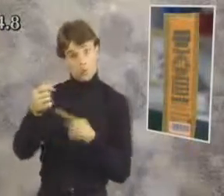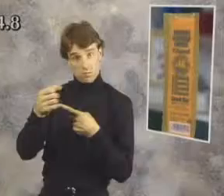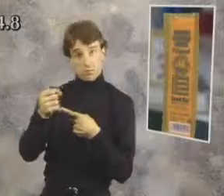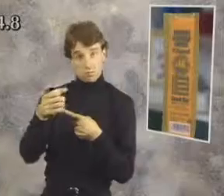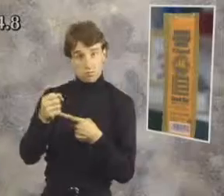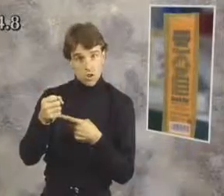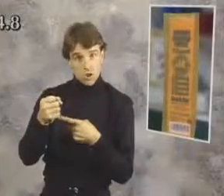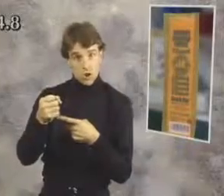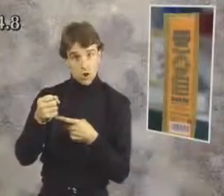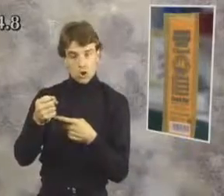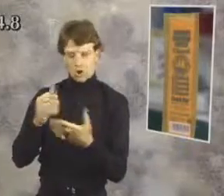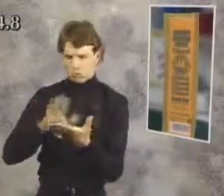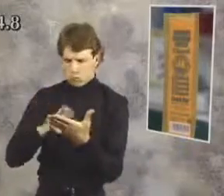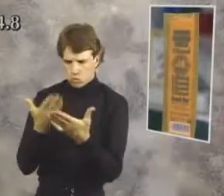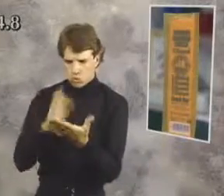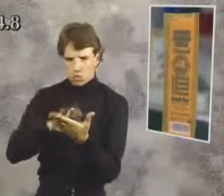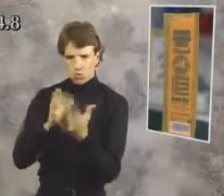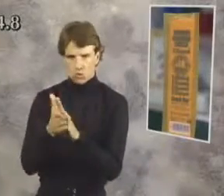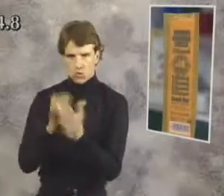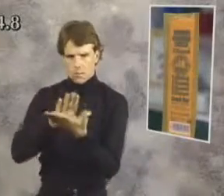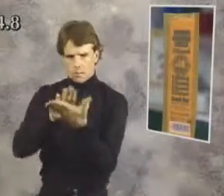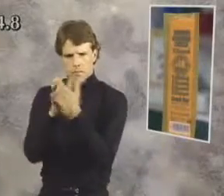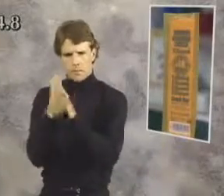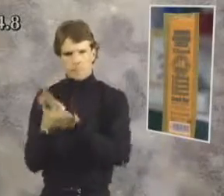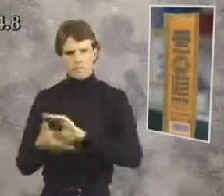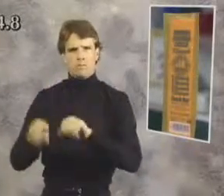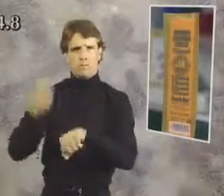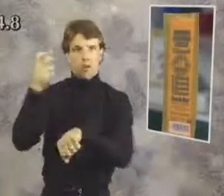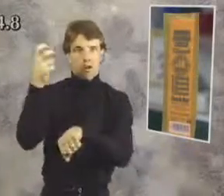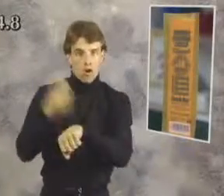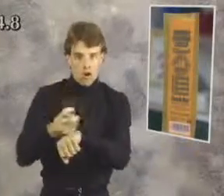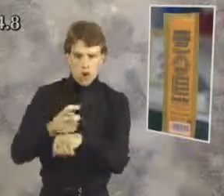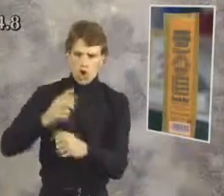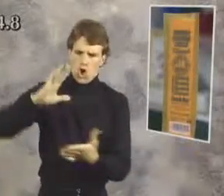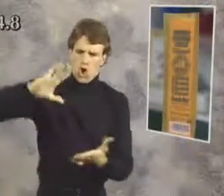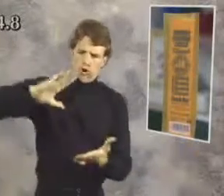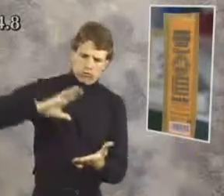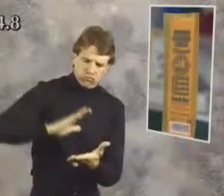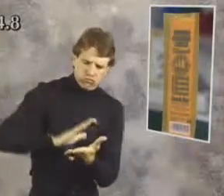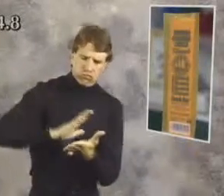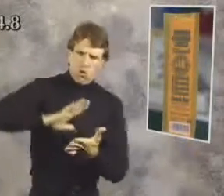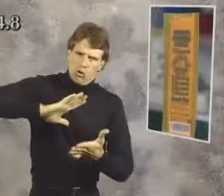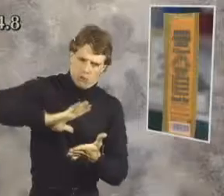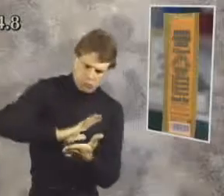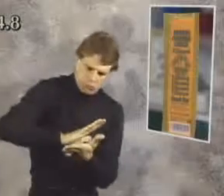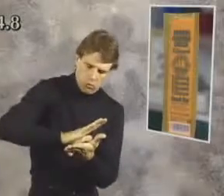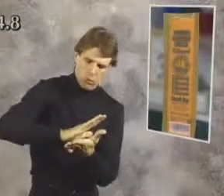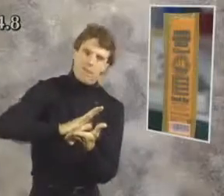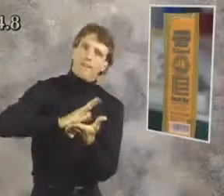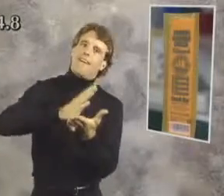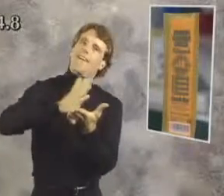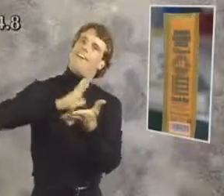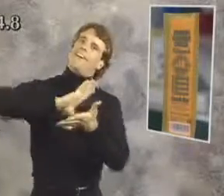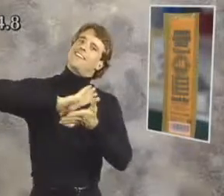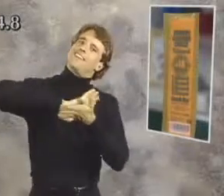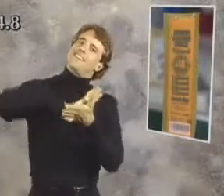Now, milk is processed, becoming a solid. This sign represents the liquid compressing